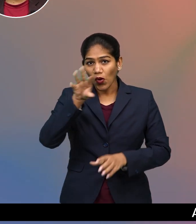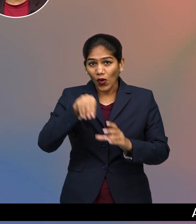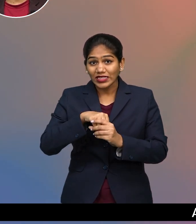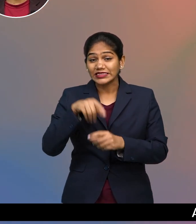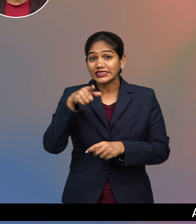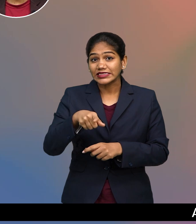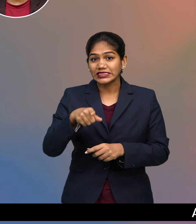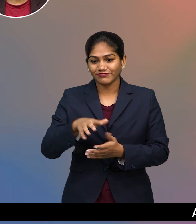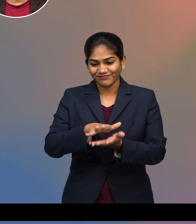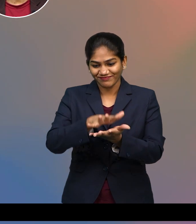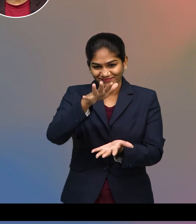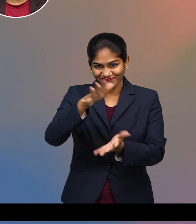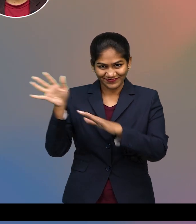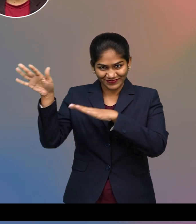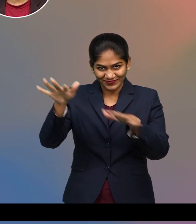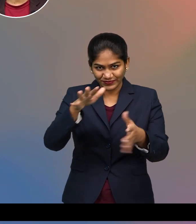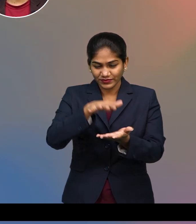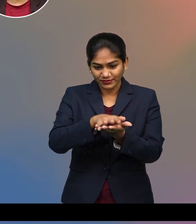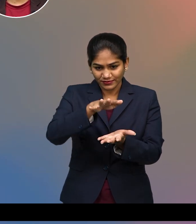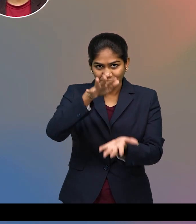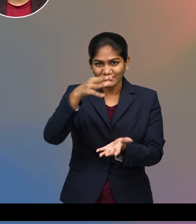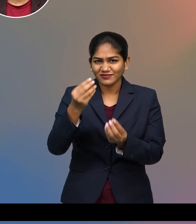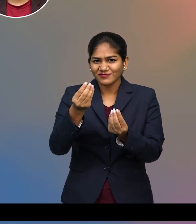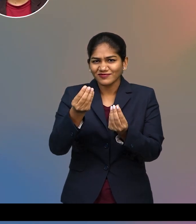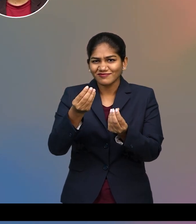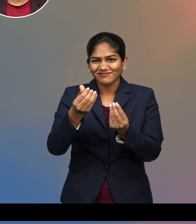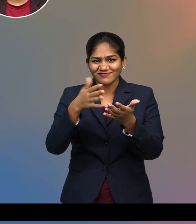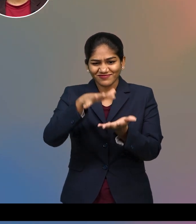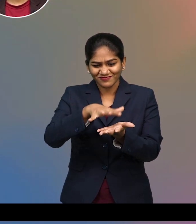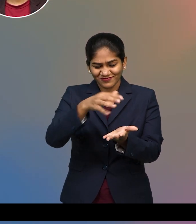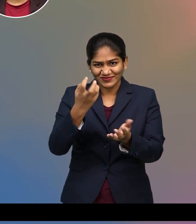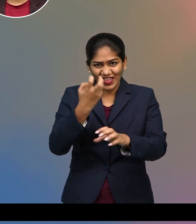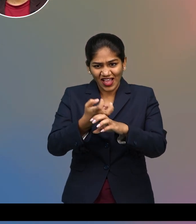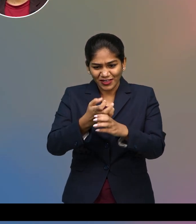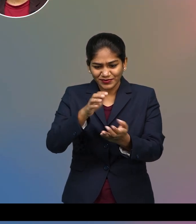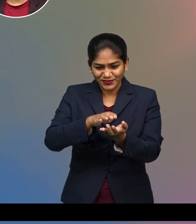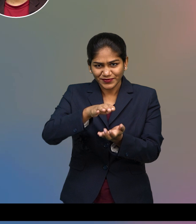All these debris known as tilts.